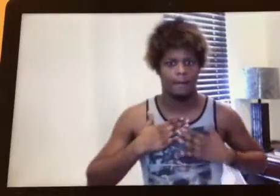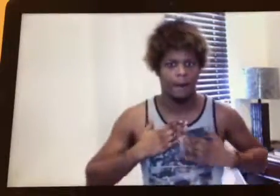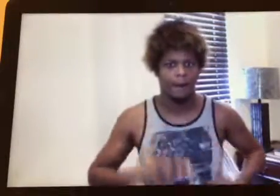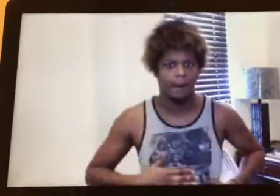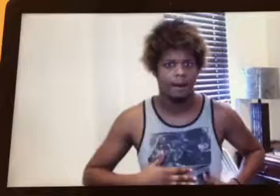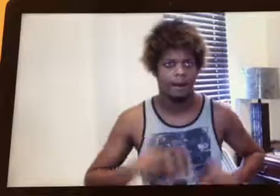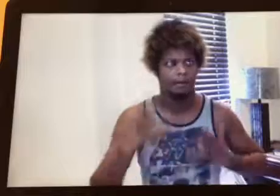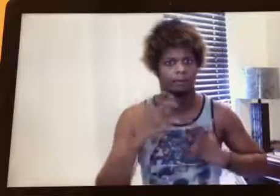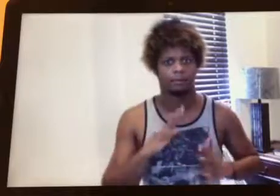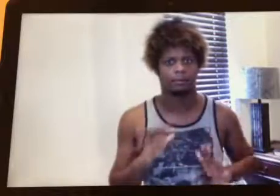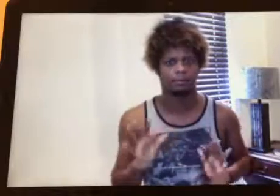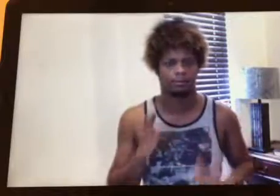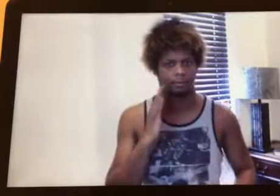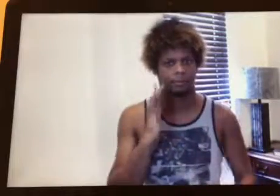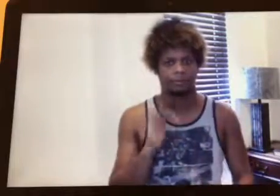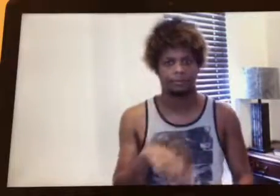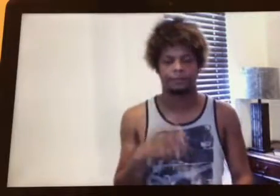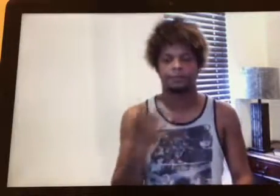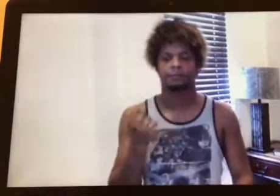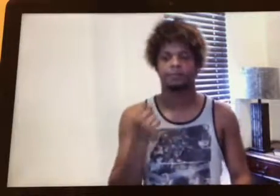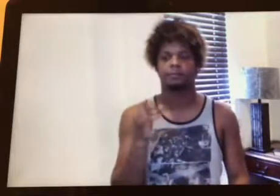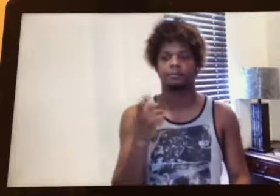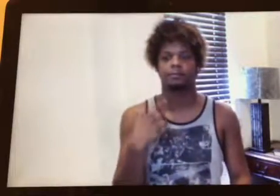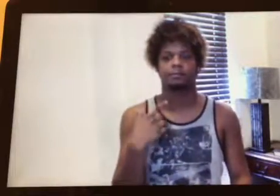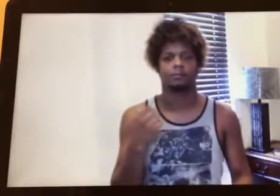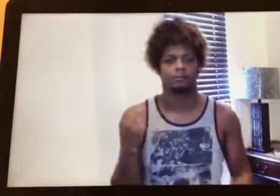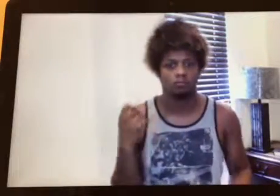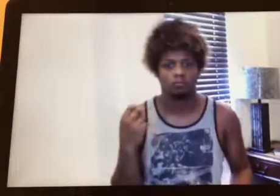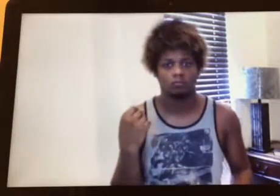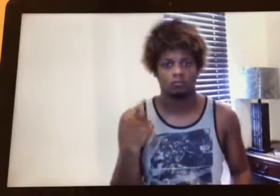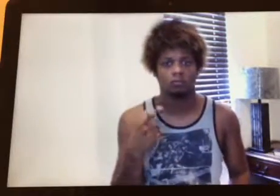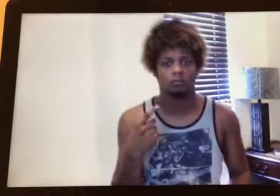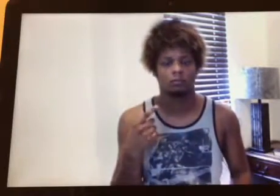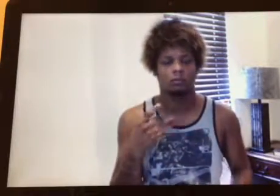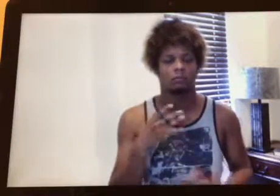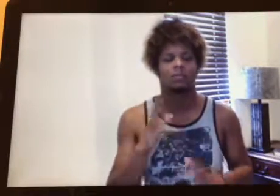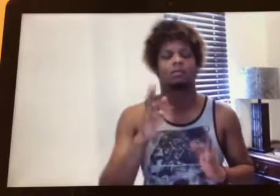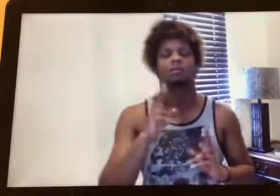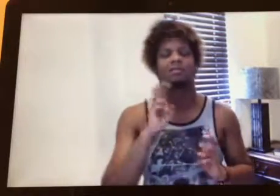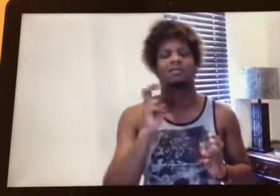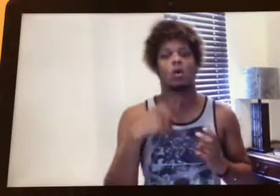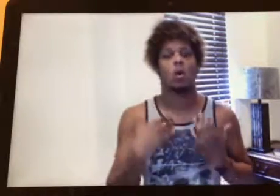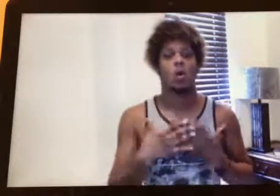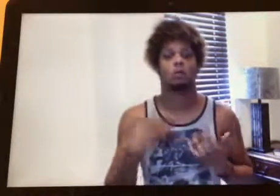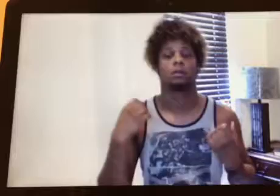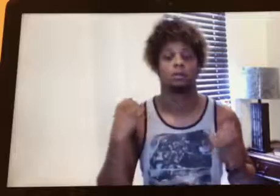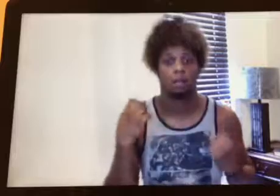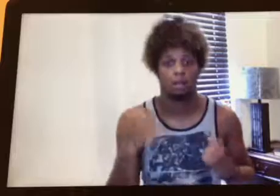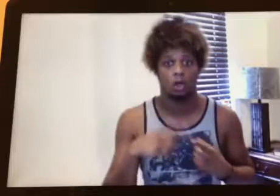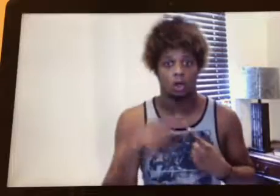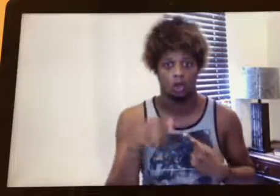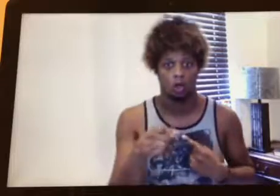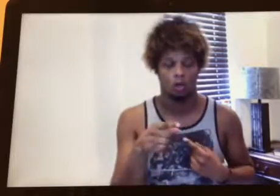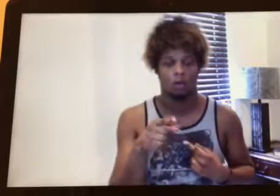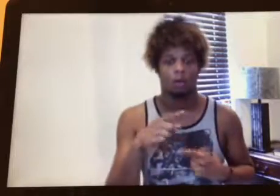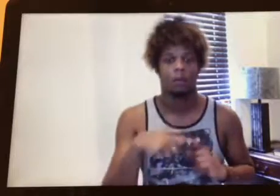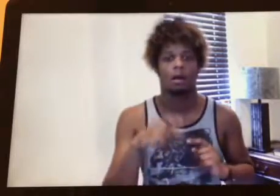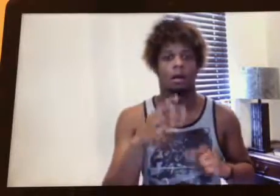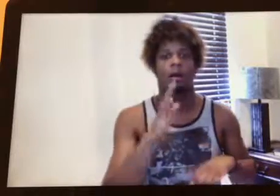an appointment about... This is a doctor's appointment. It's quite important for them to understand me." And I asked them if they understood me again. "Do you